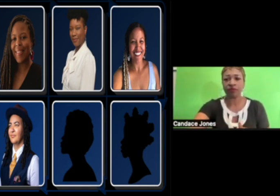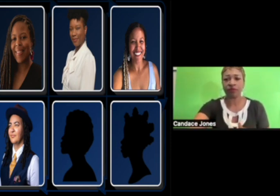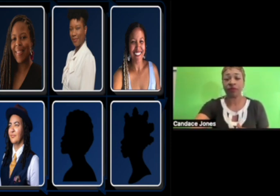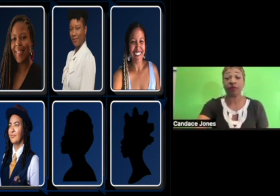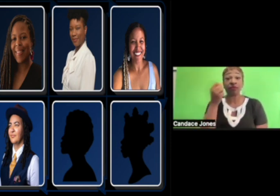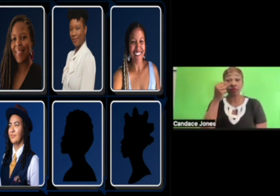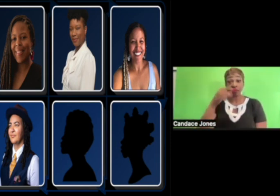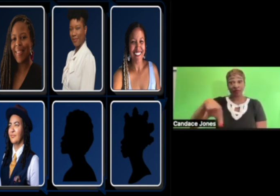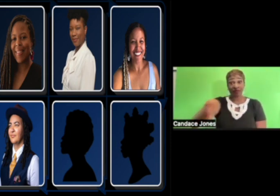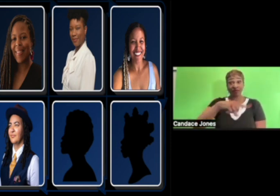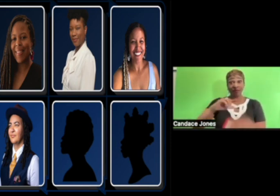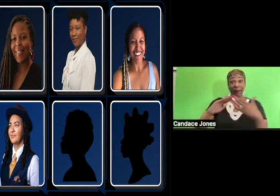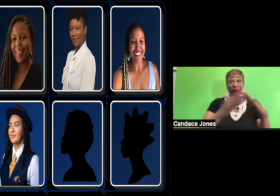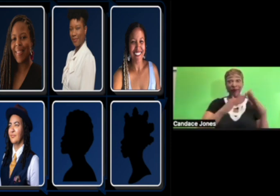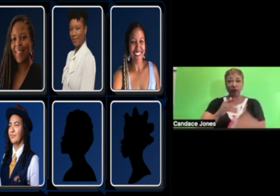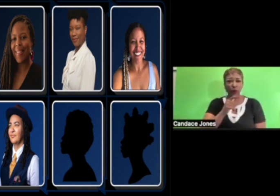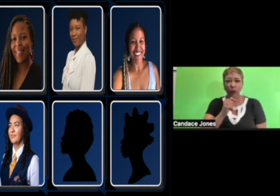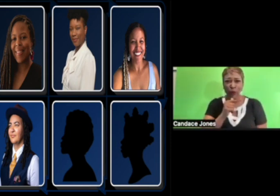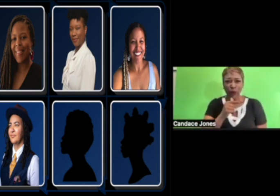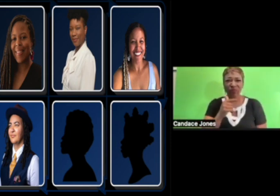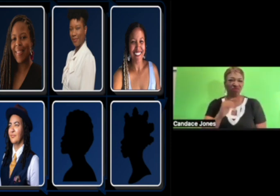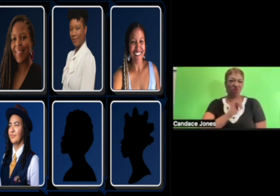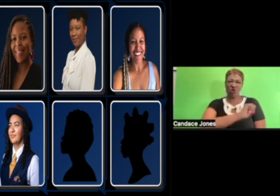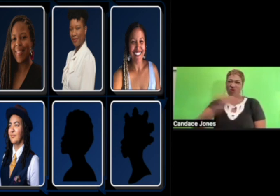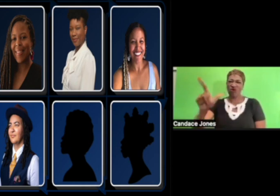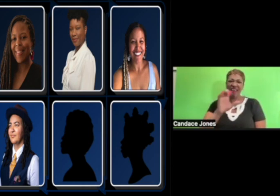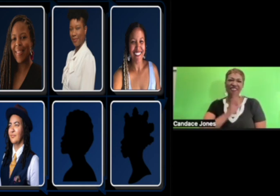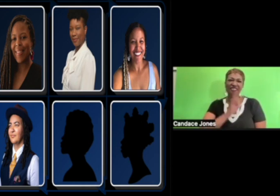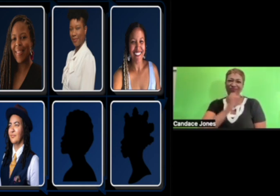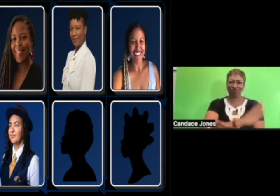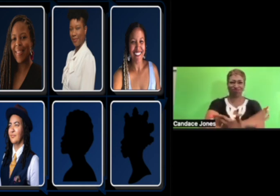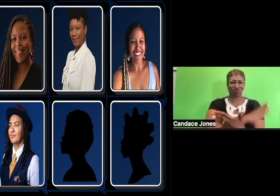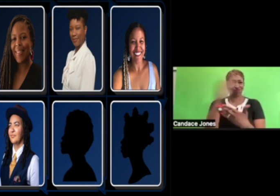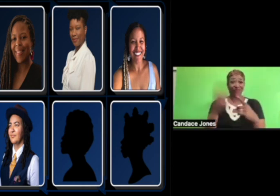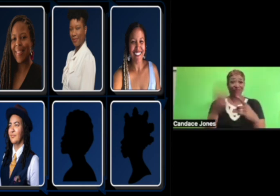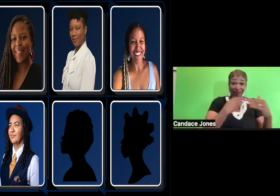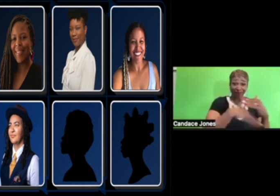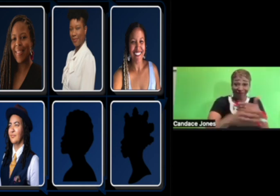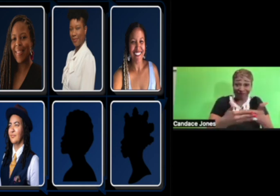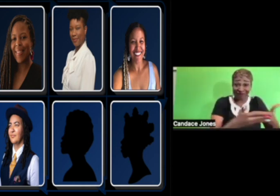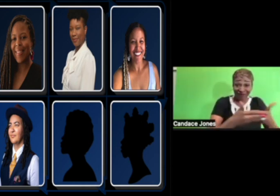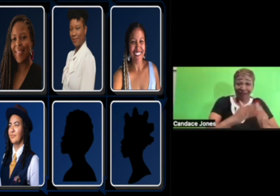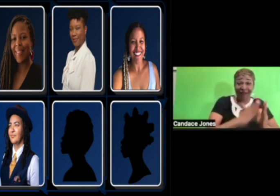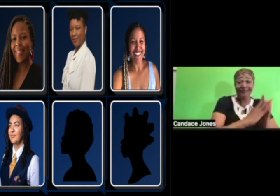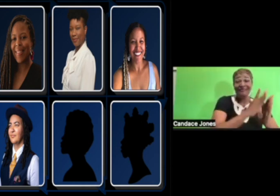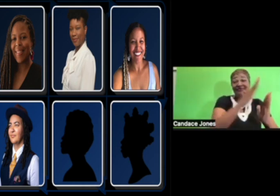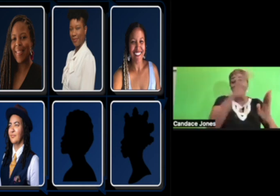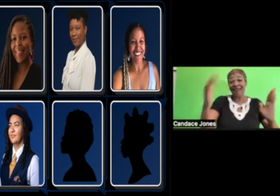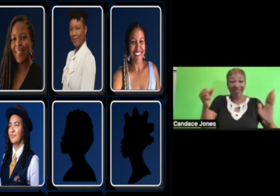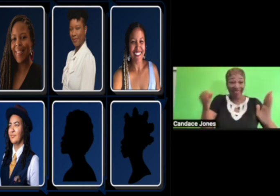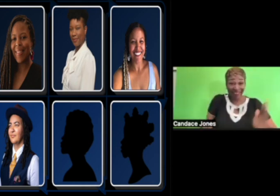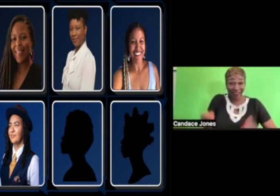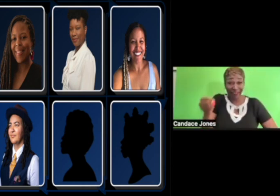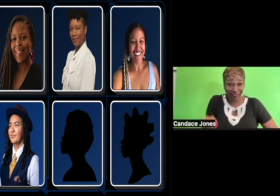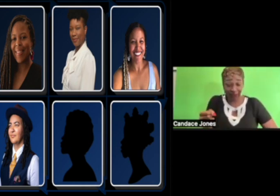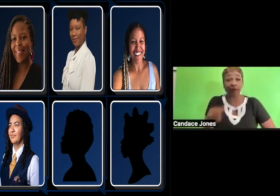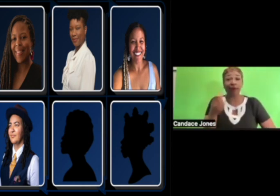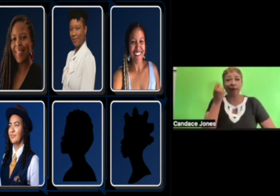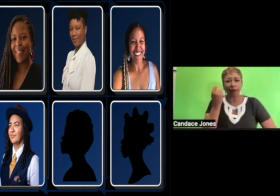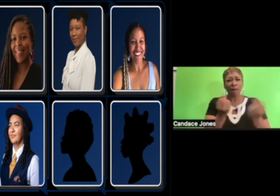of Black deaf students. The community includes people of all ages, from birth